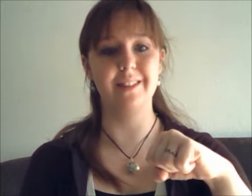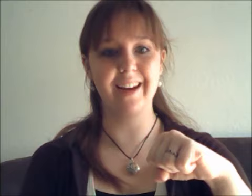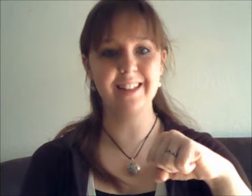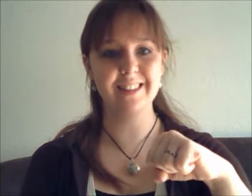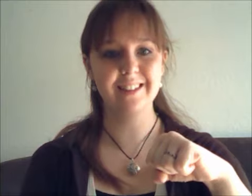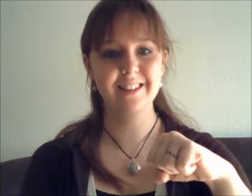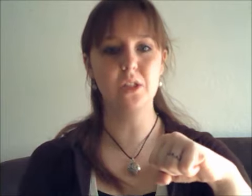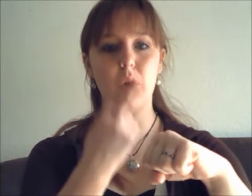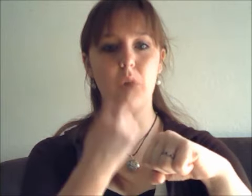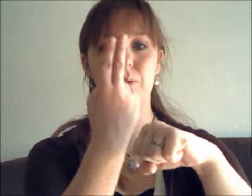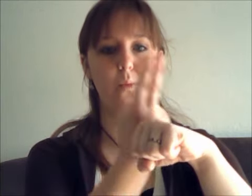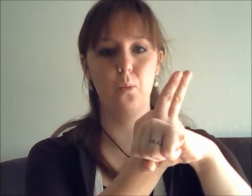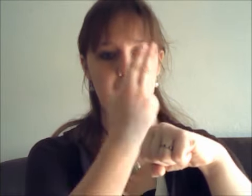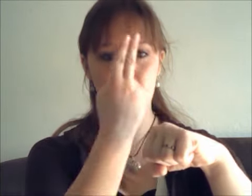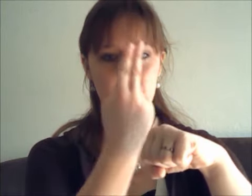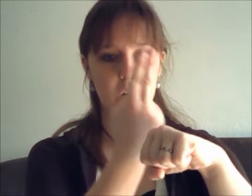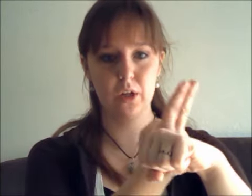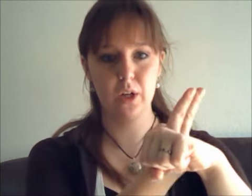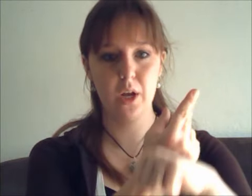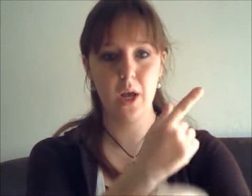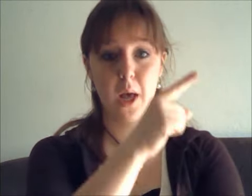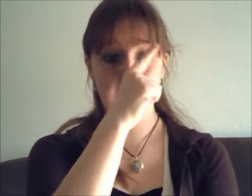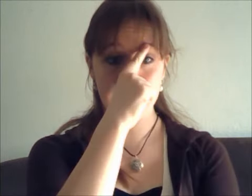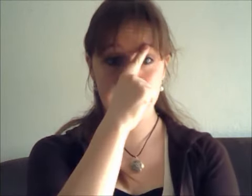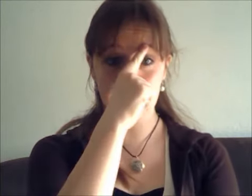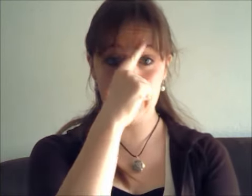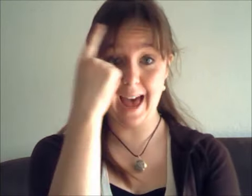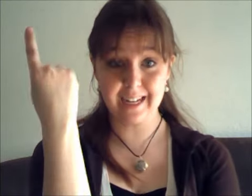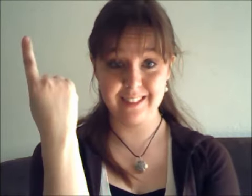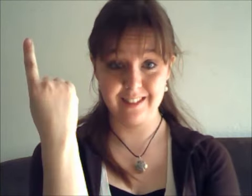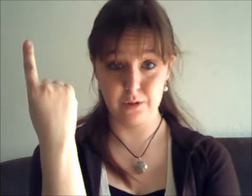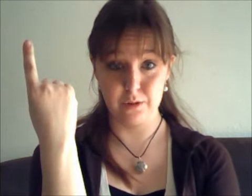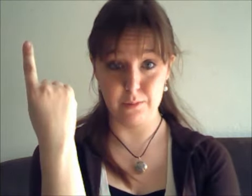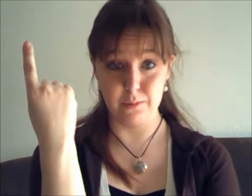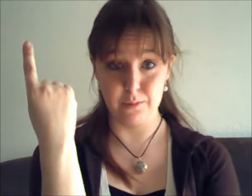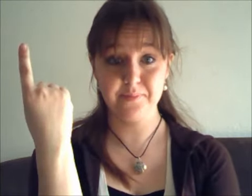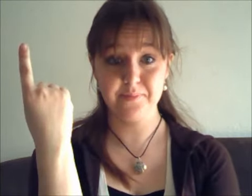seconds. So, where, black, you remember that?